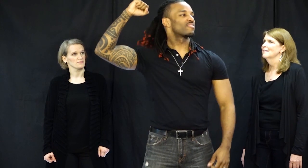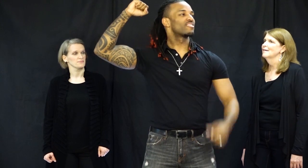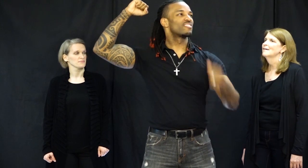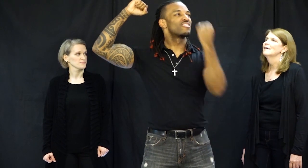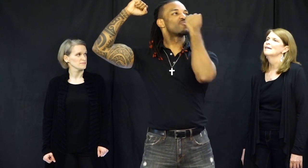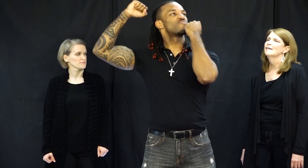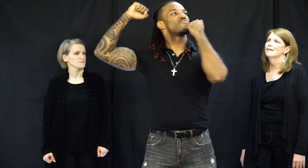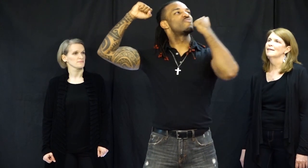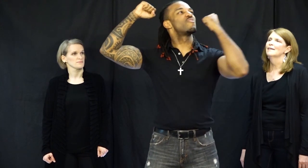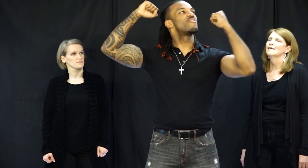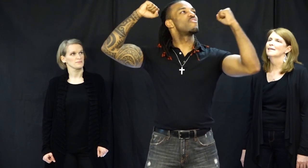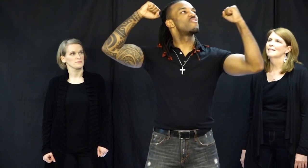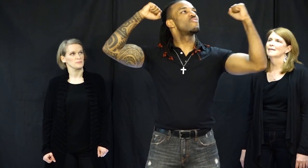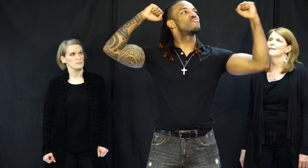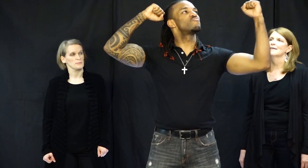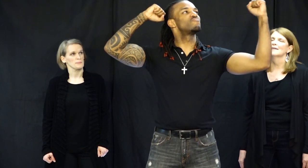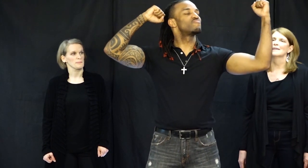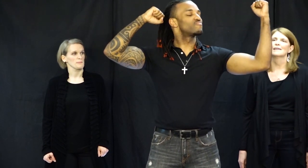Hey! Whoa,